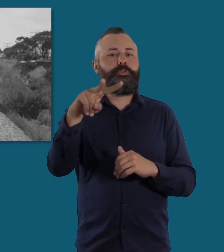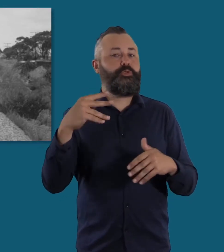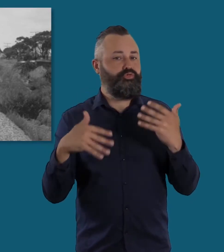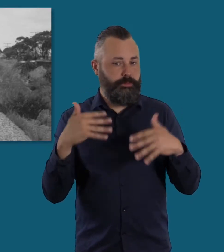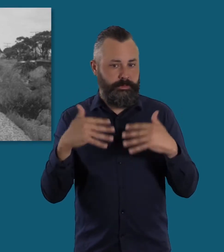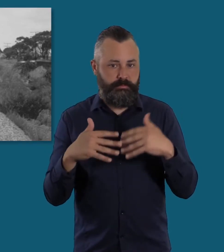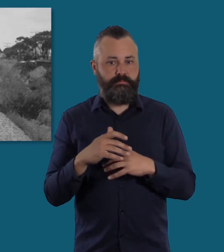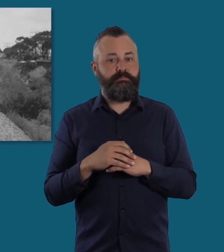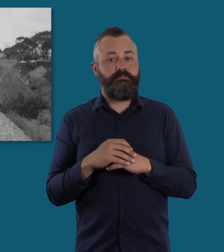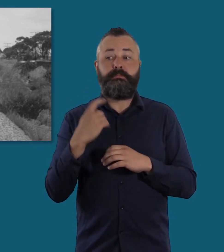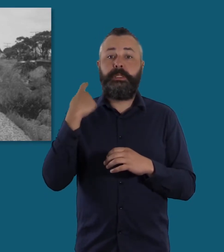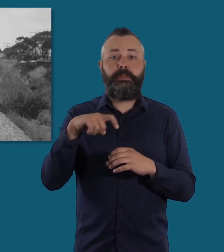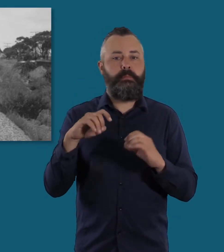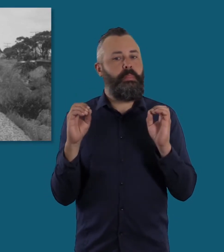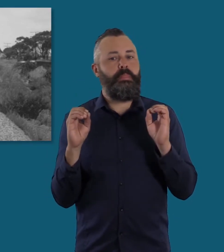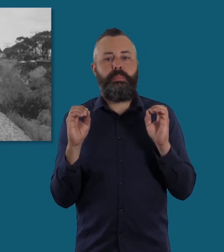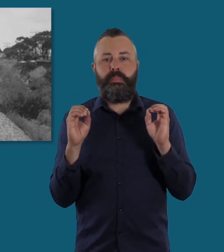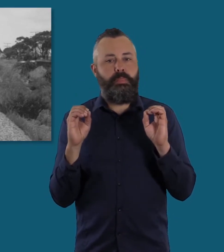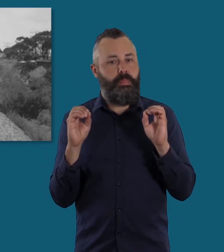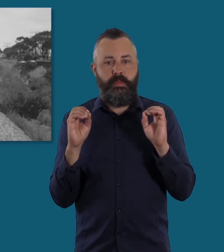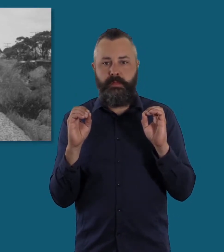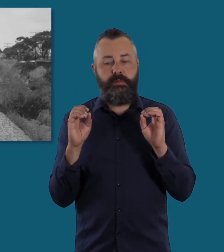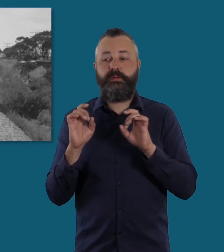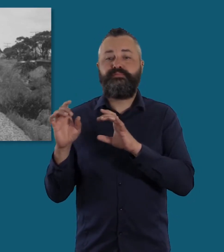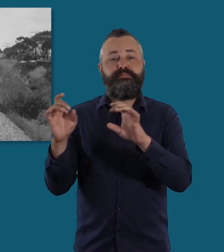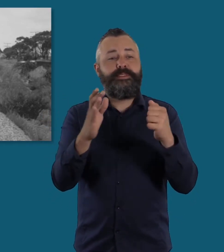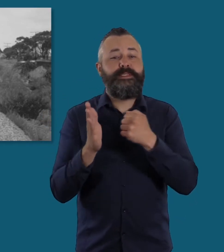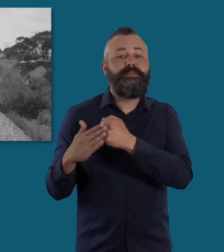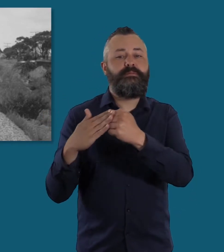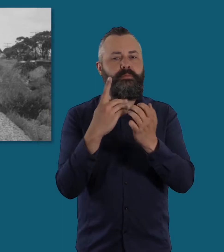that resulted in 20 injuries, no fatalities, and damage costs of $5 million.